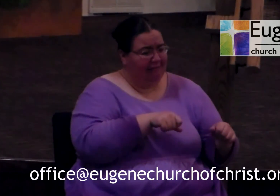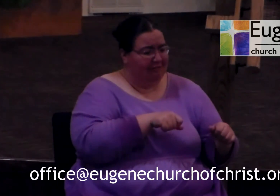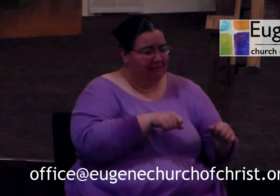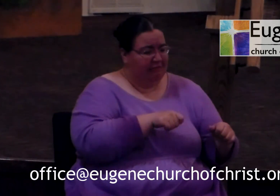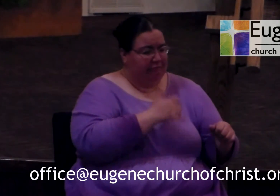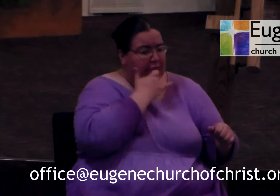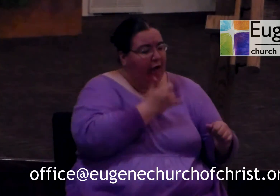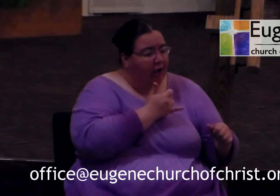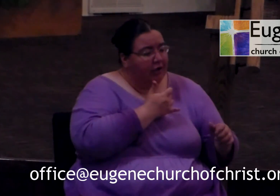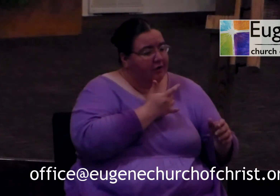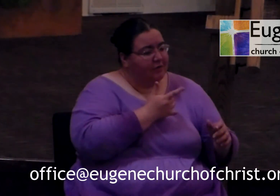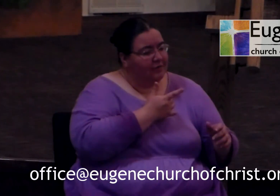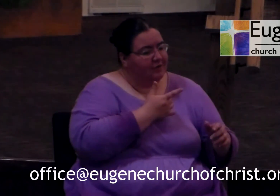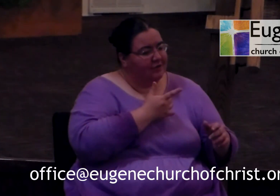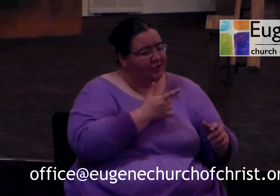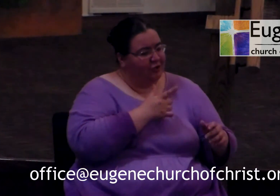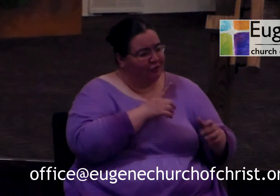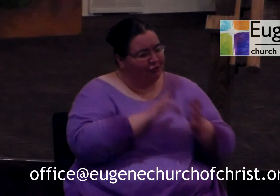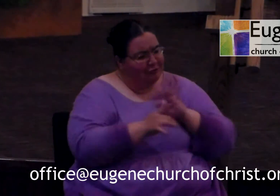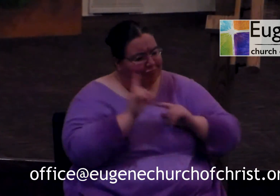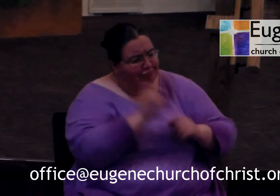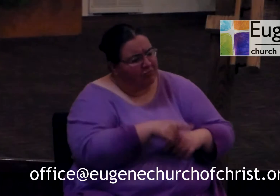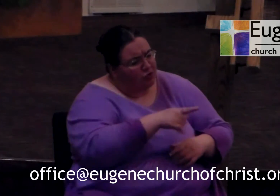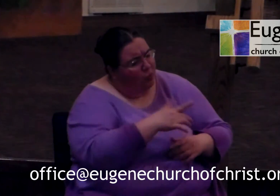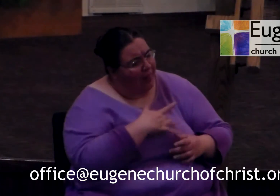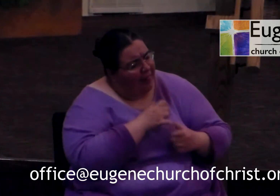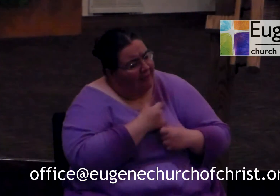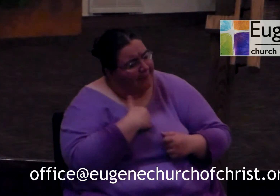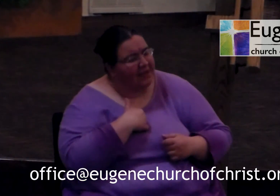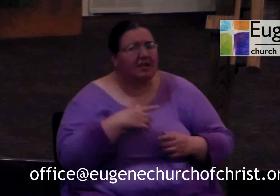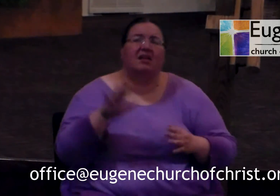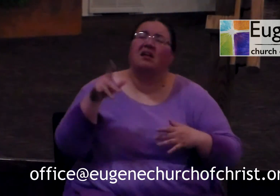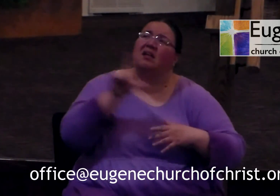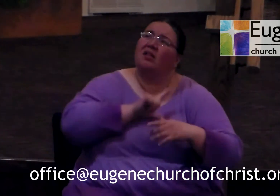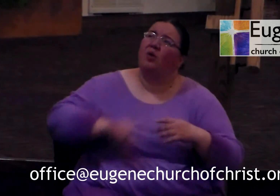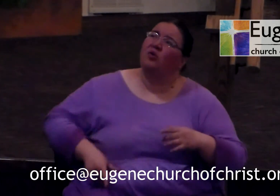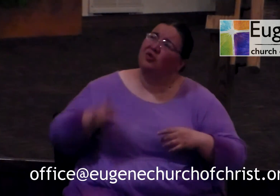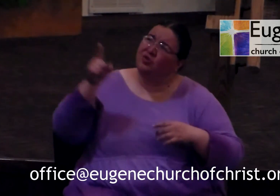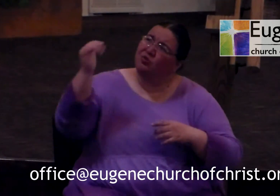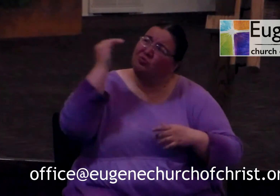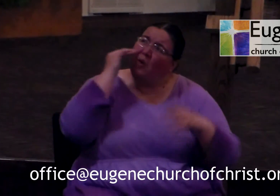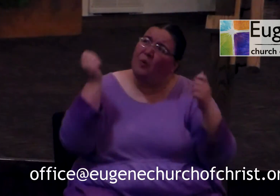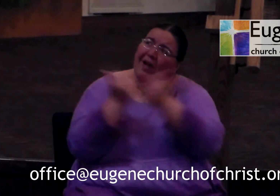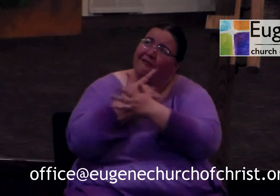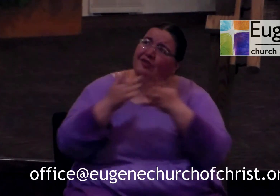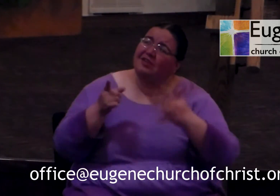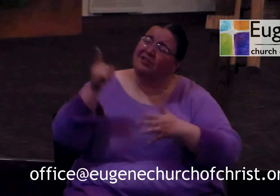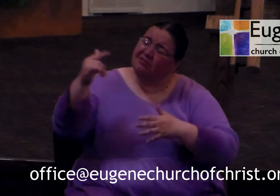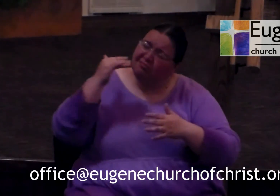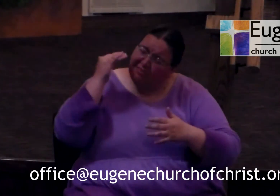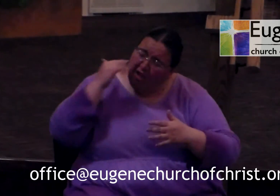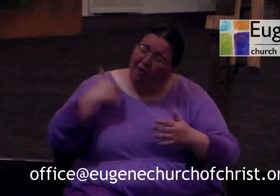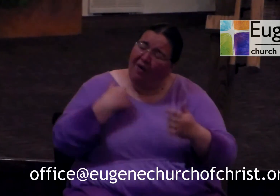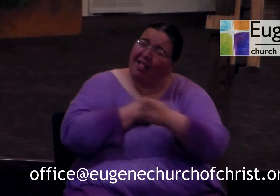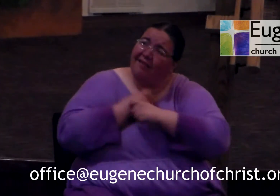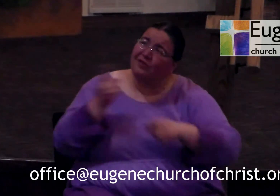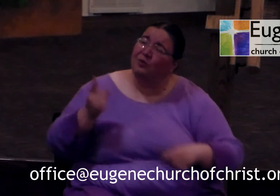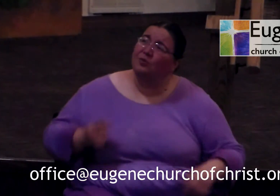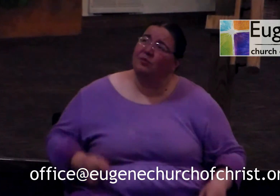you love me? And he said, Lord, you know all things. You know that I love you. And Jesus